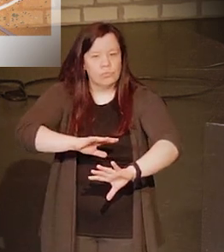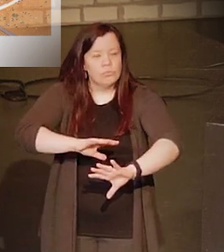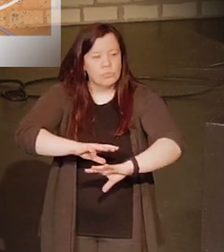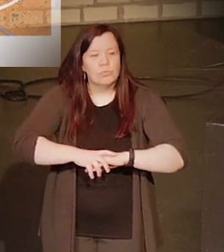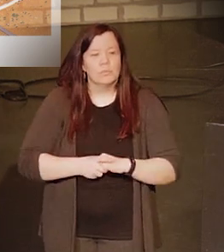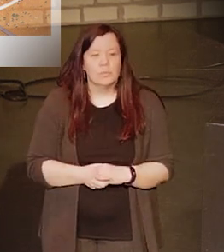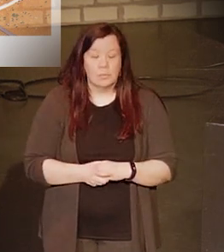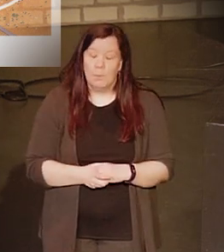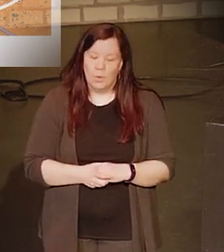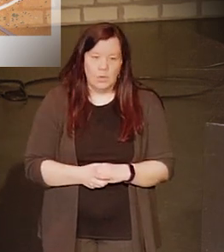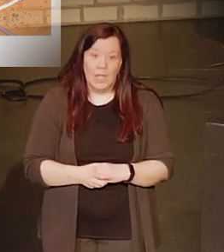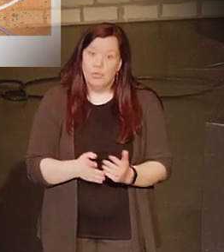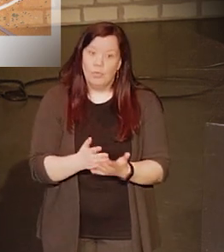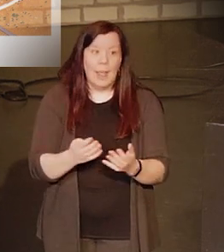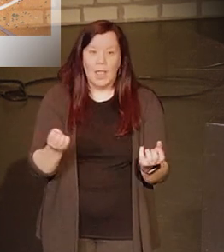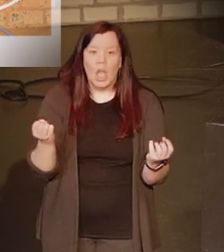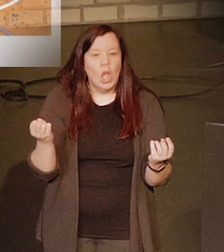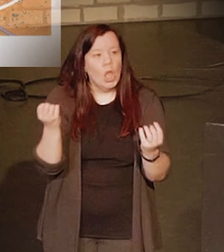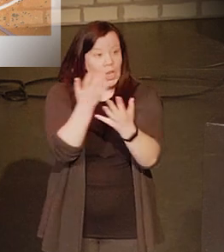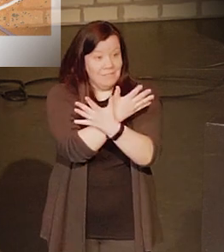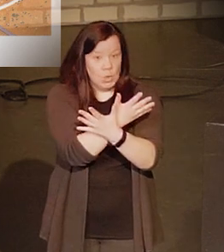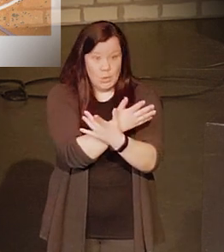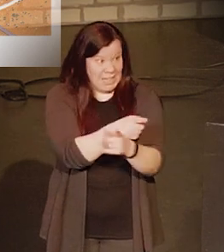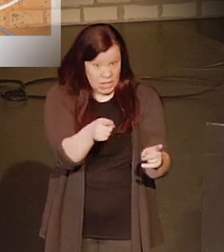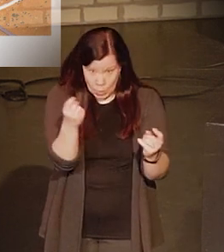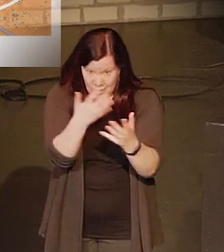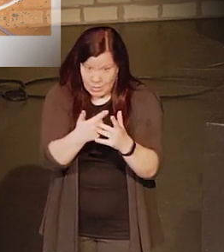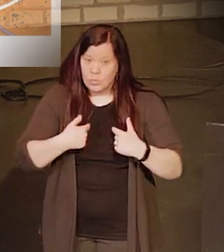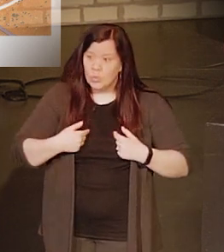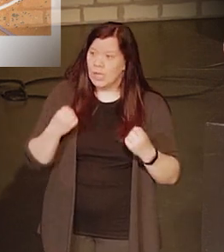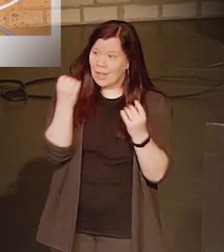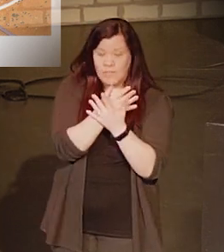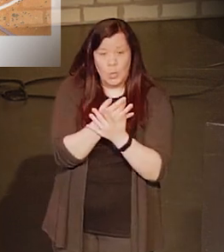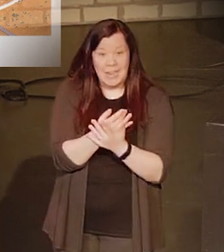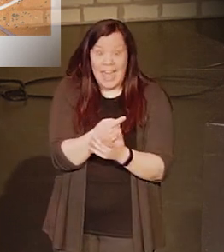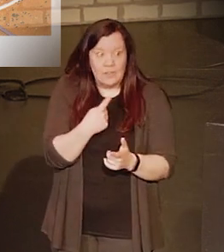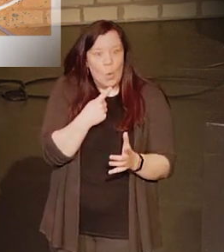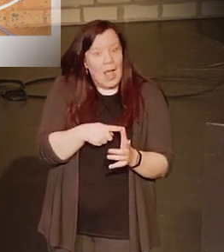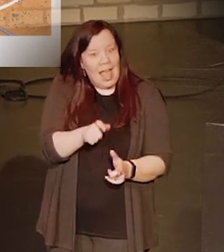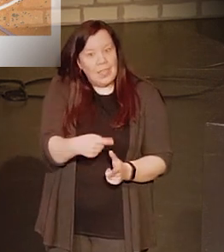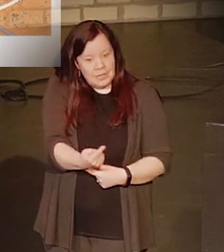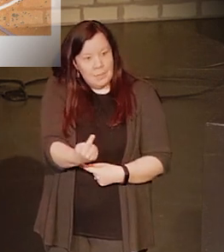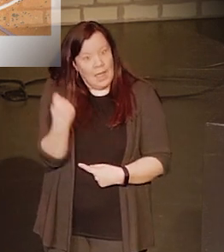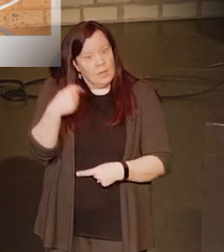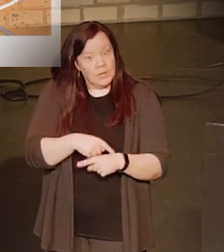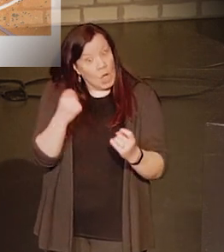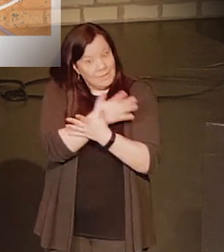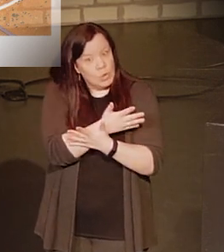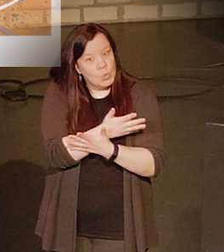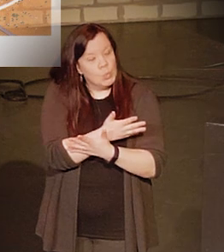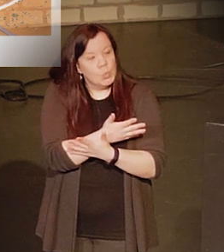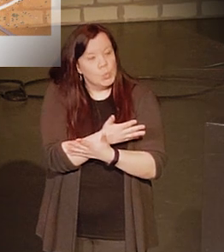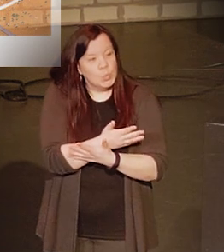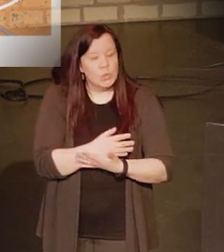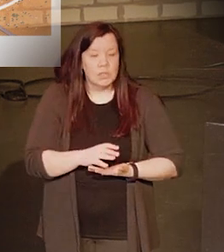it is incredibly confusing and should be confusing and was confusing for the Athenians themselves.